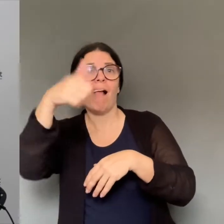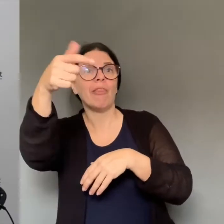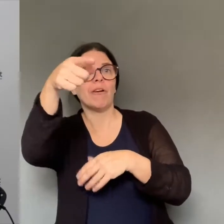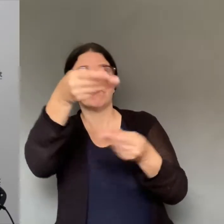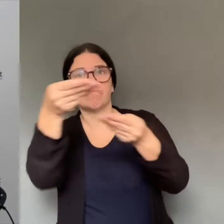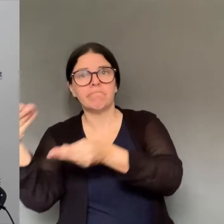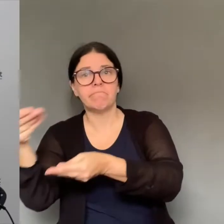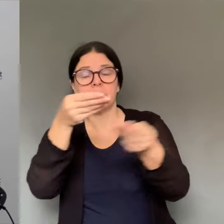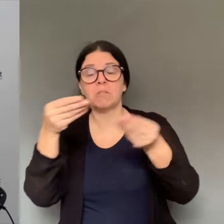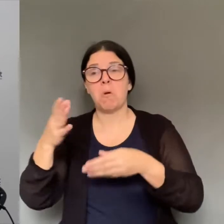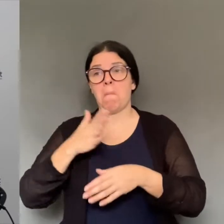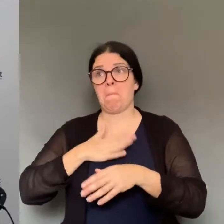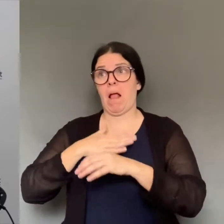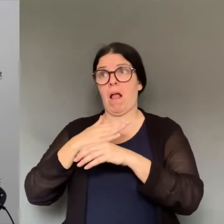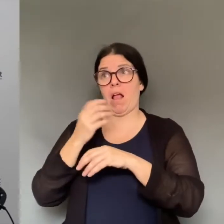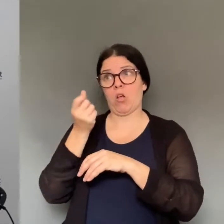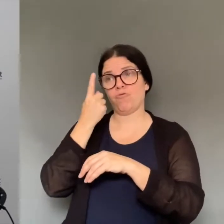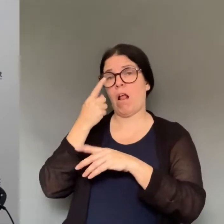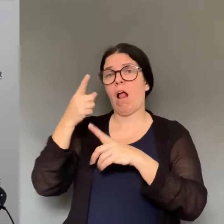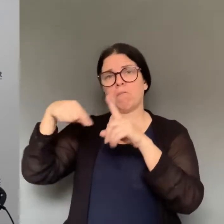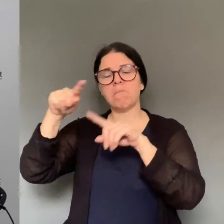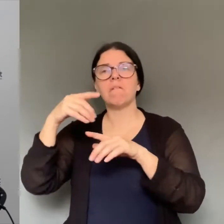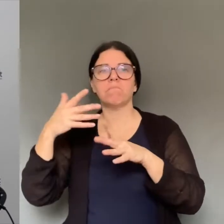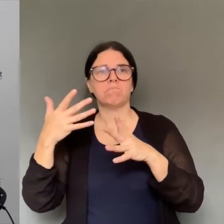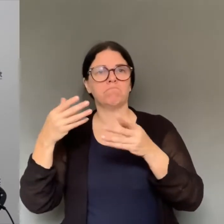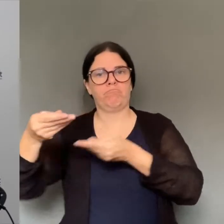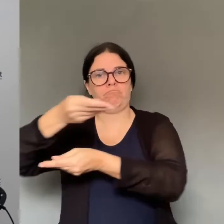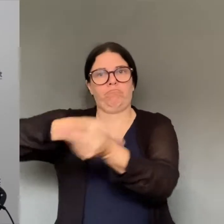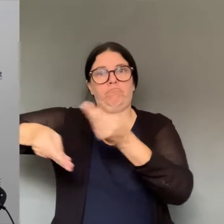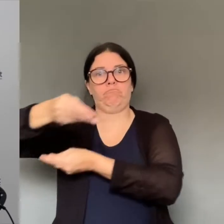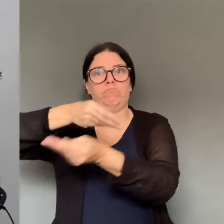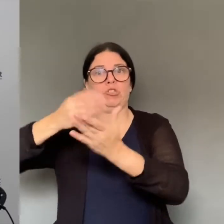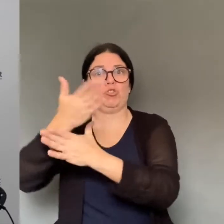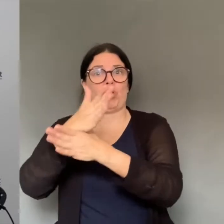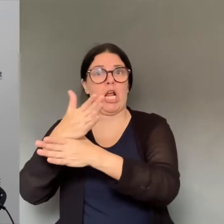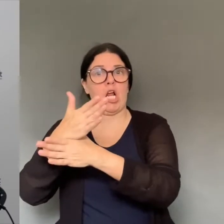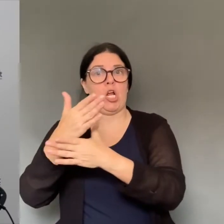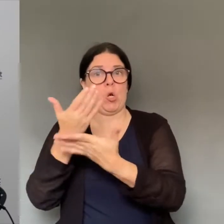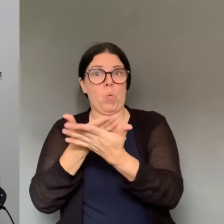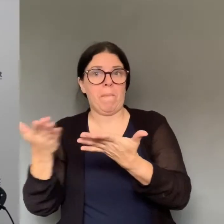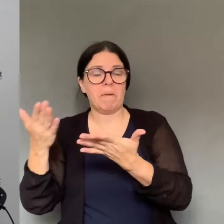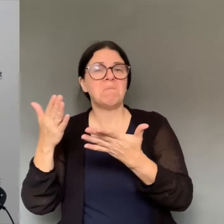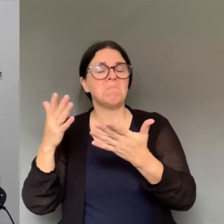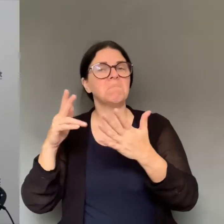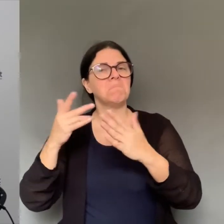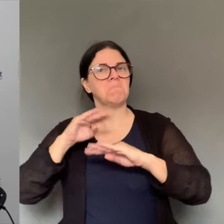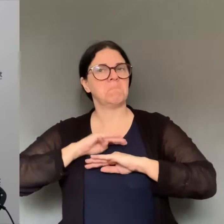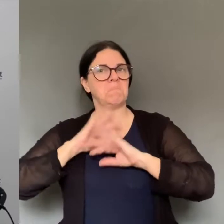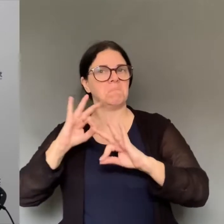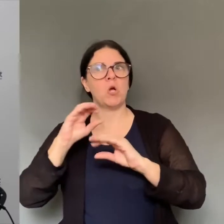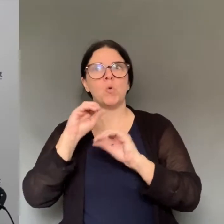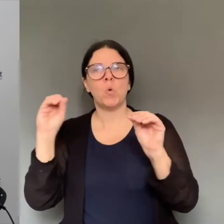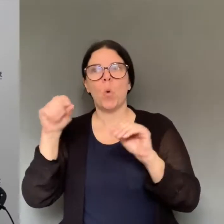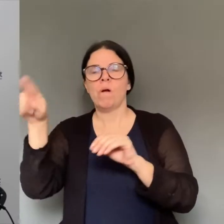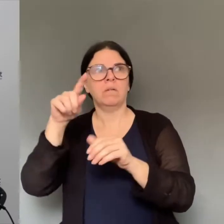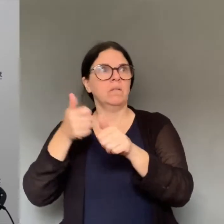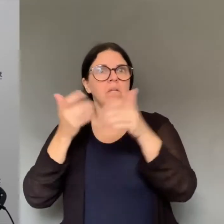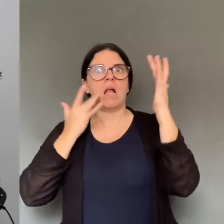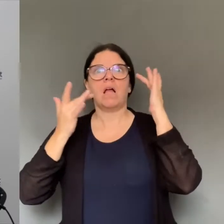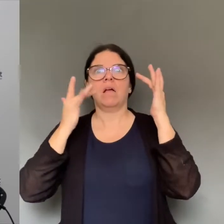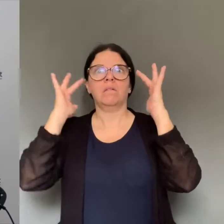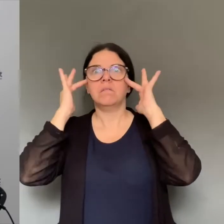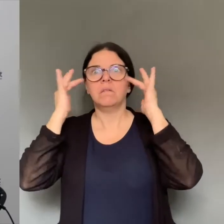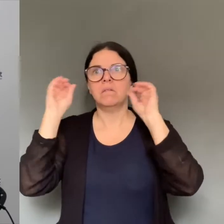are supporting that, and everyone is coming together to provide that. I am not aware of any critical shortage at this point.